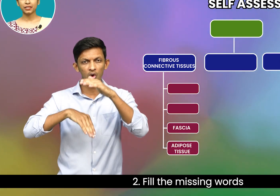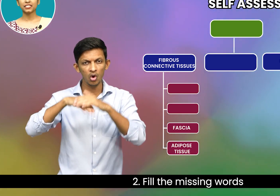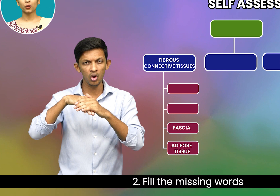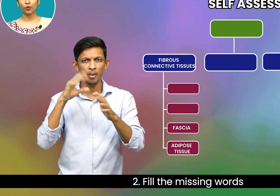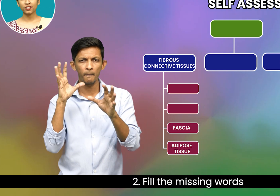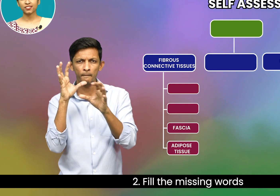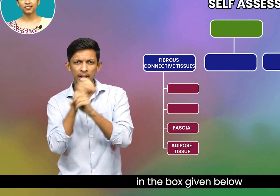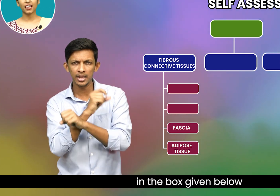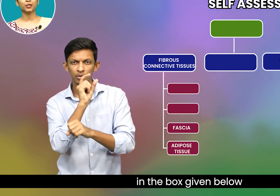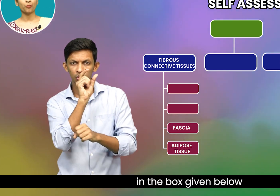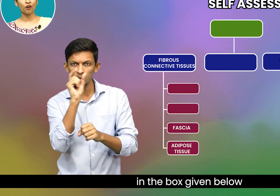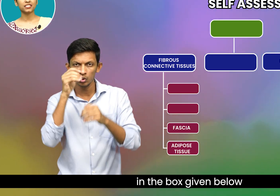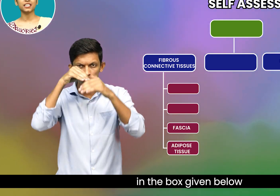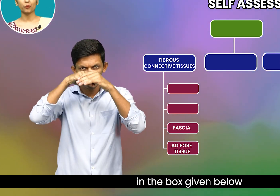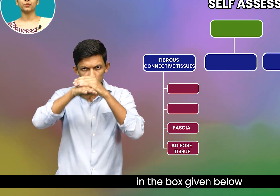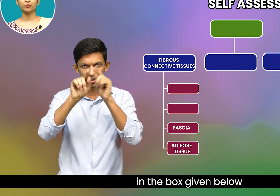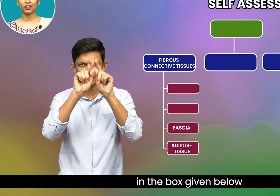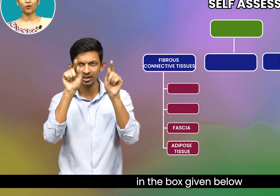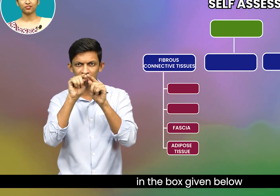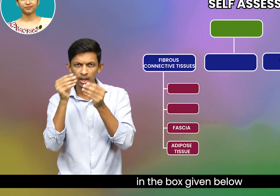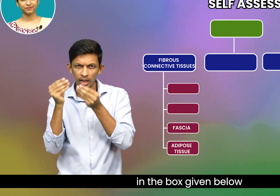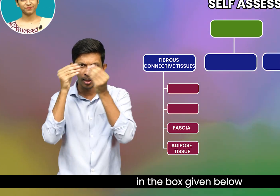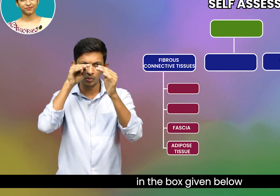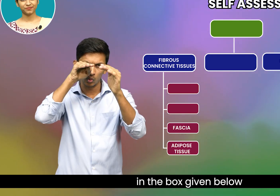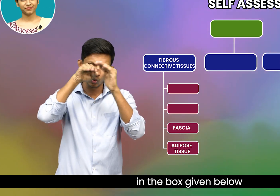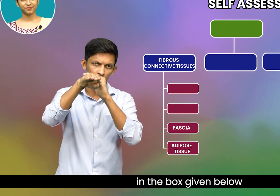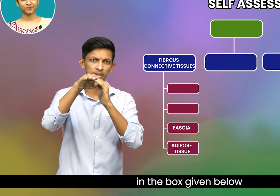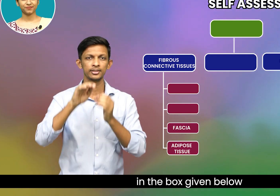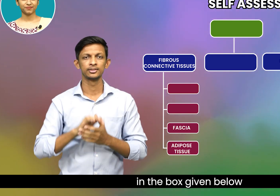Fill the missing words in the box given below.